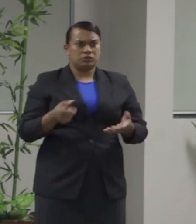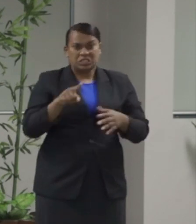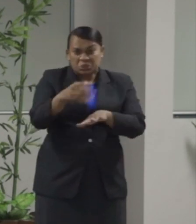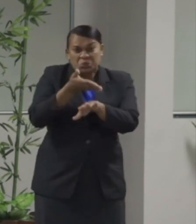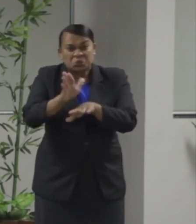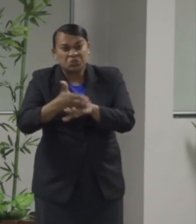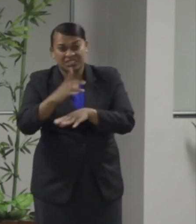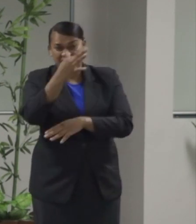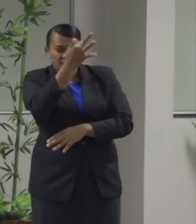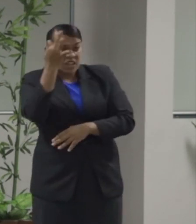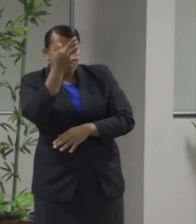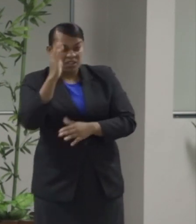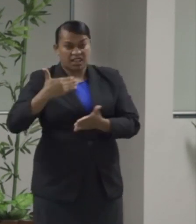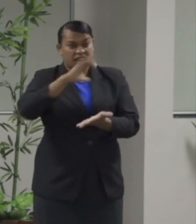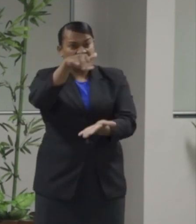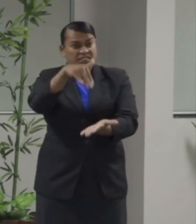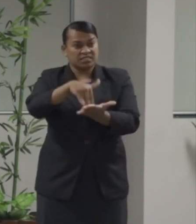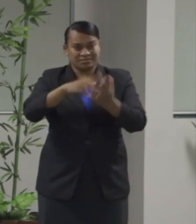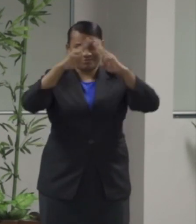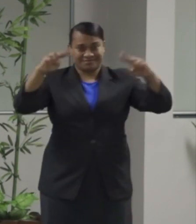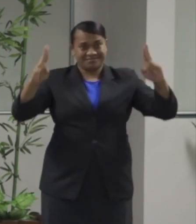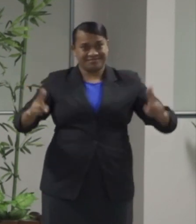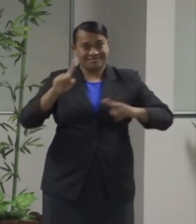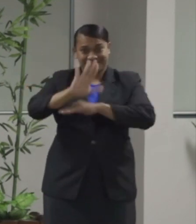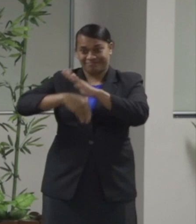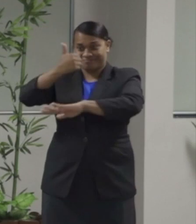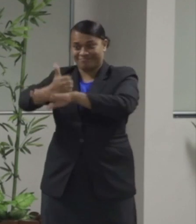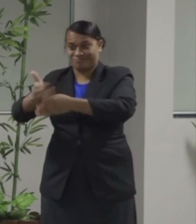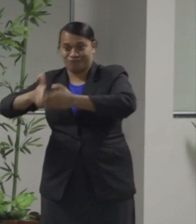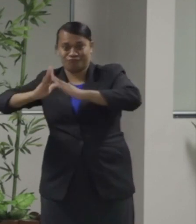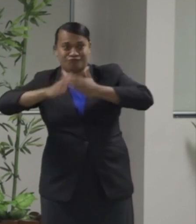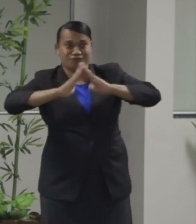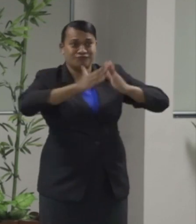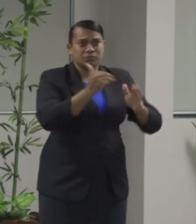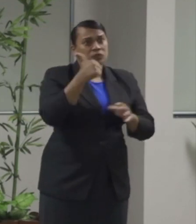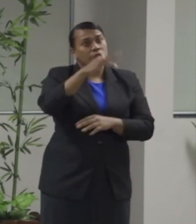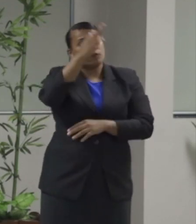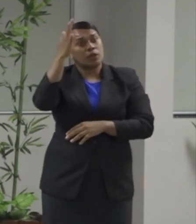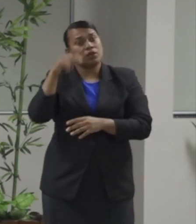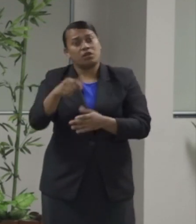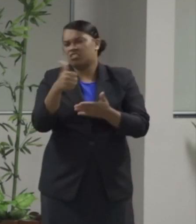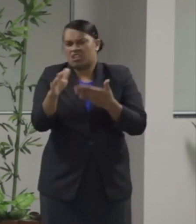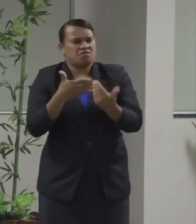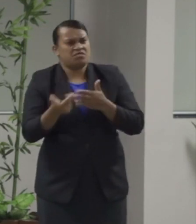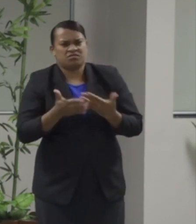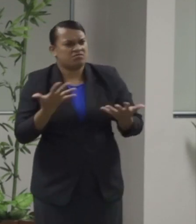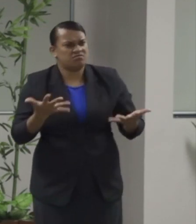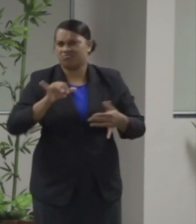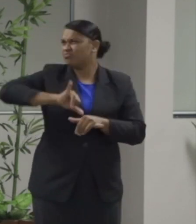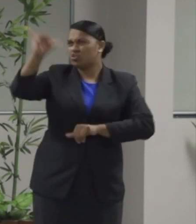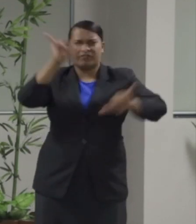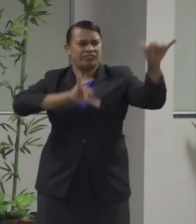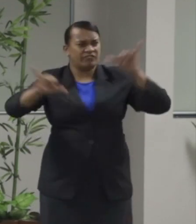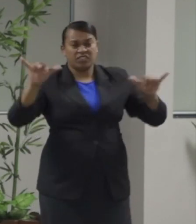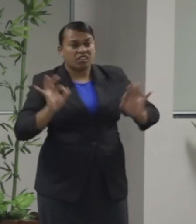put up throughout Fiji. But anyone who has a fever, even if you don't have a recent travel history, should